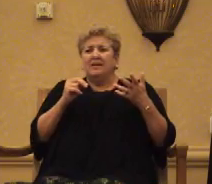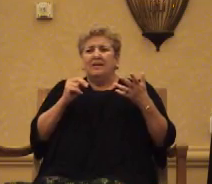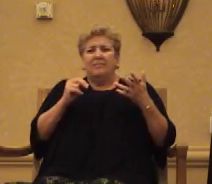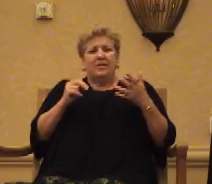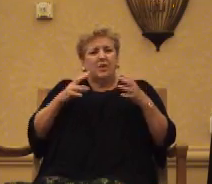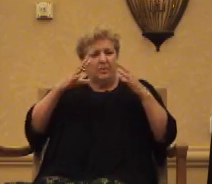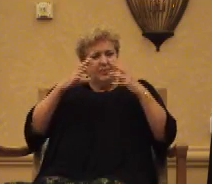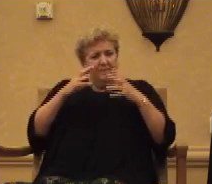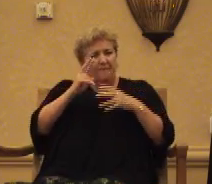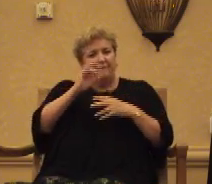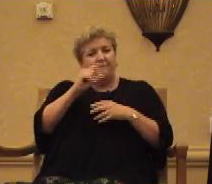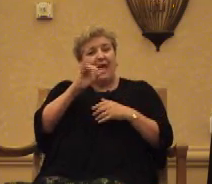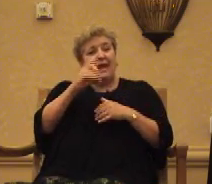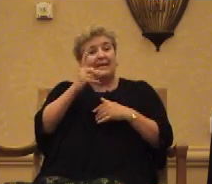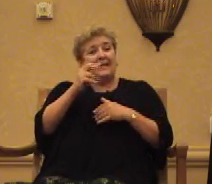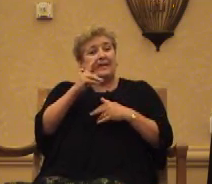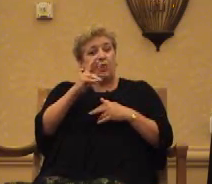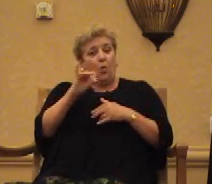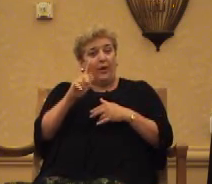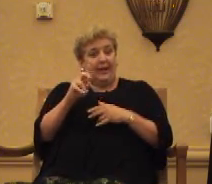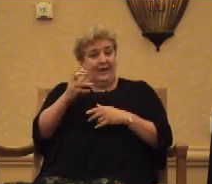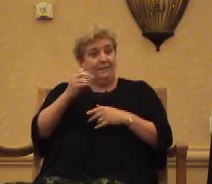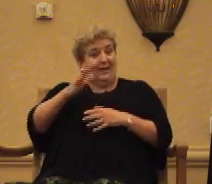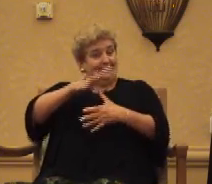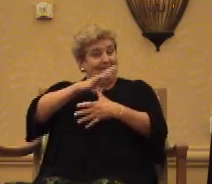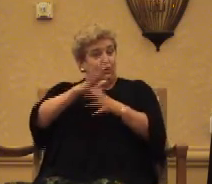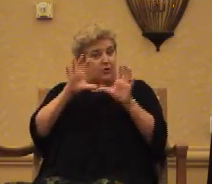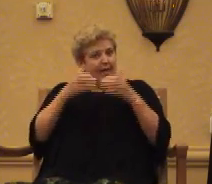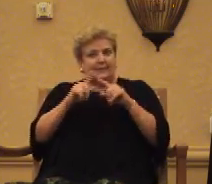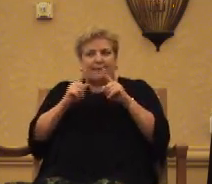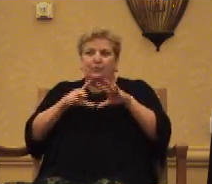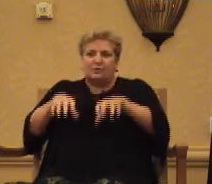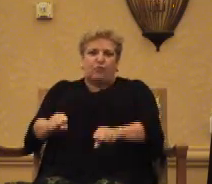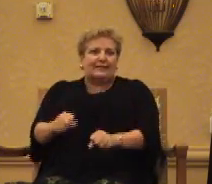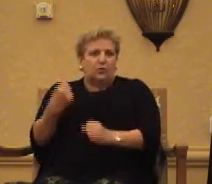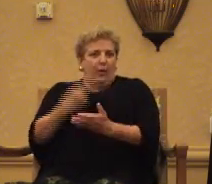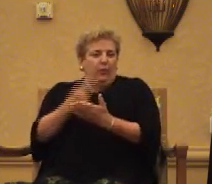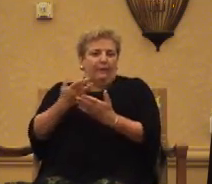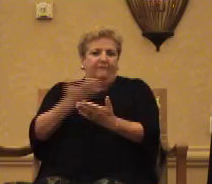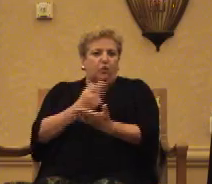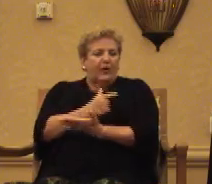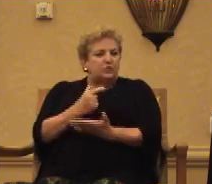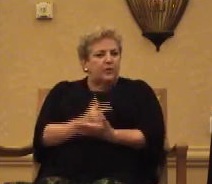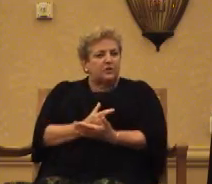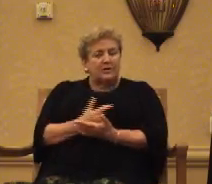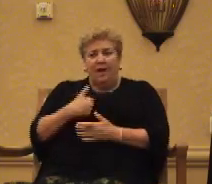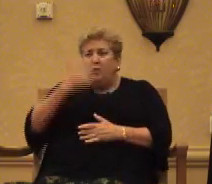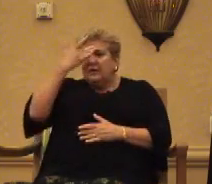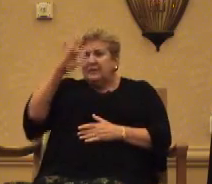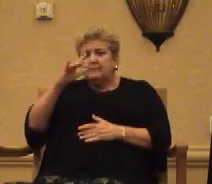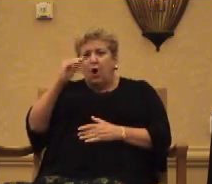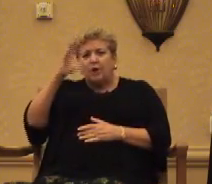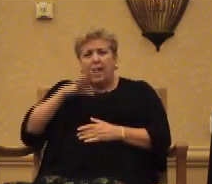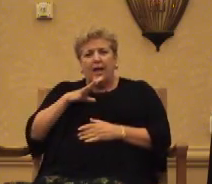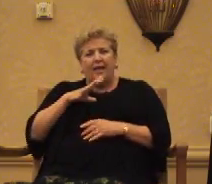graduation. I was the guy who had all the potential. I was the smart guy. And